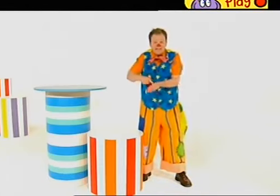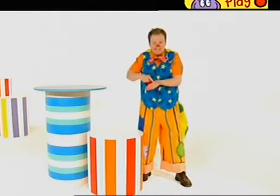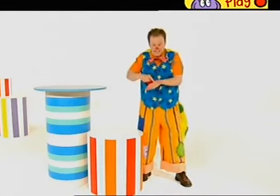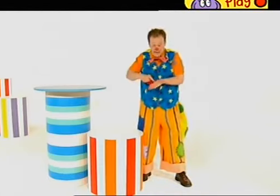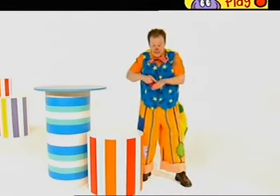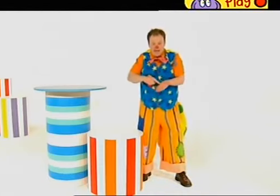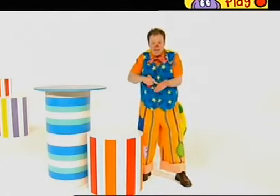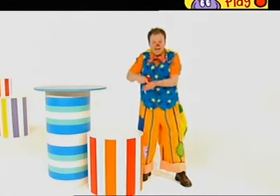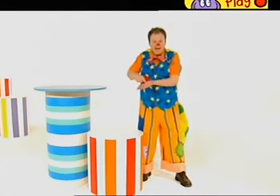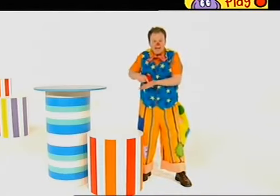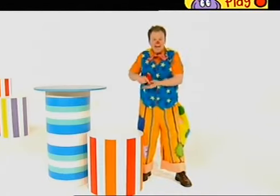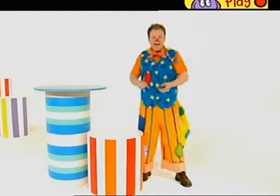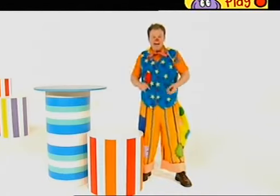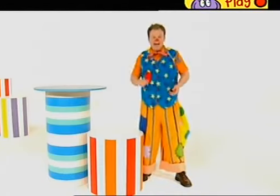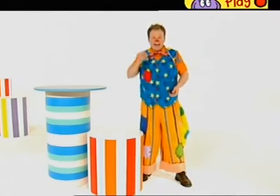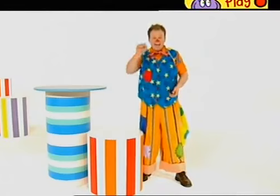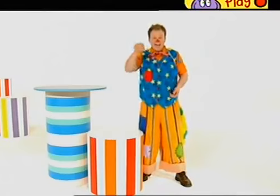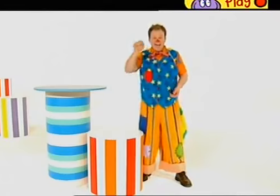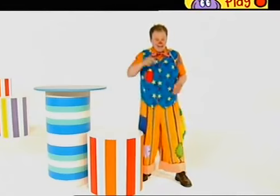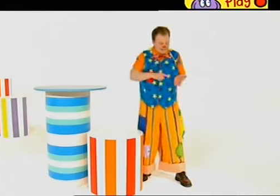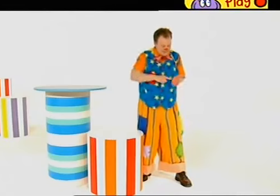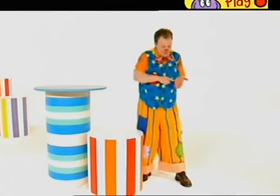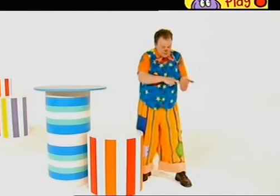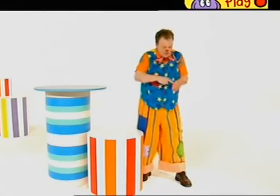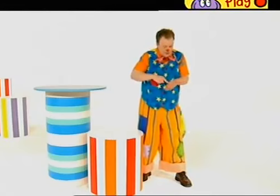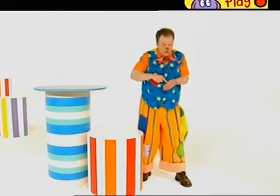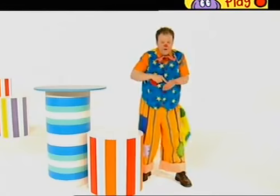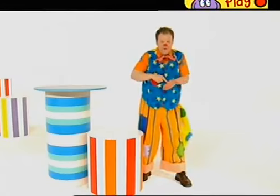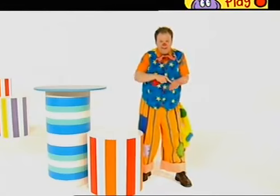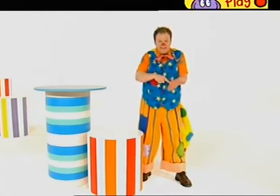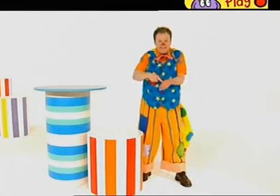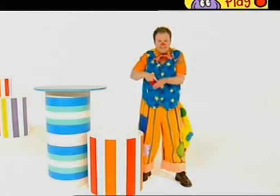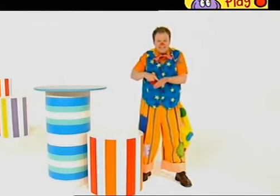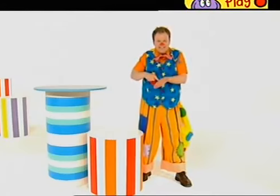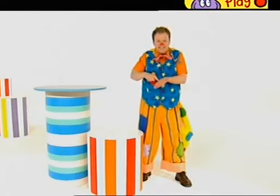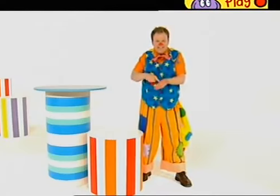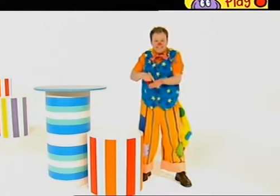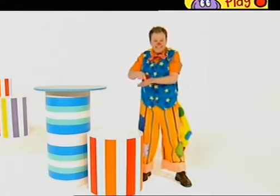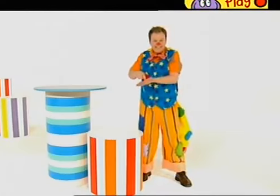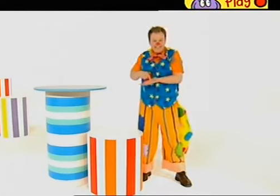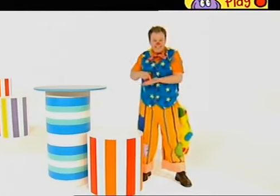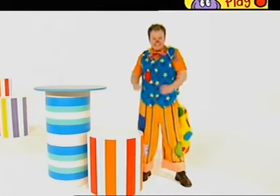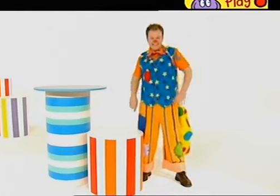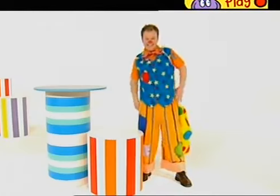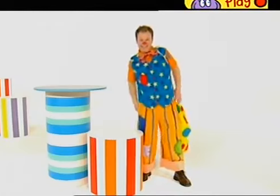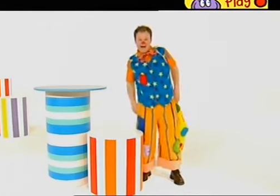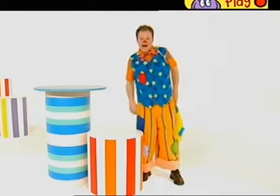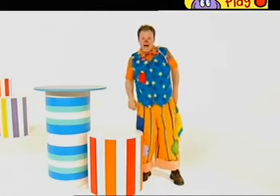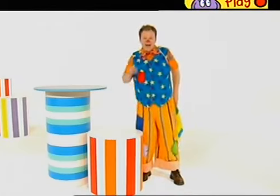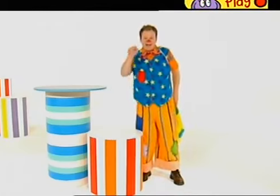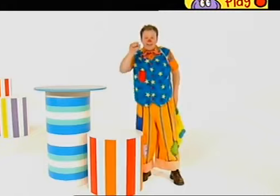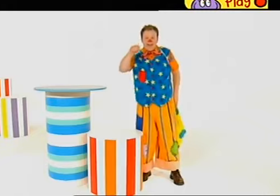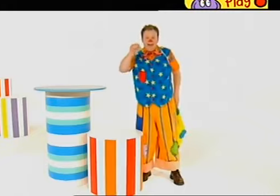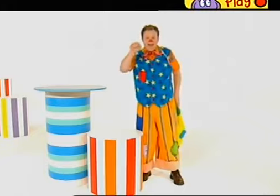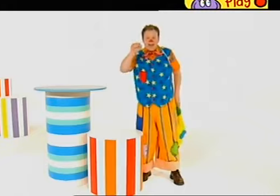Toys! Oh, toys, Mr. Tumble. Yes, toys! Can we see them?